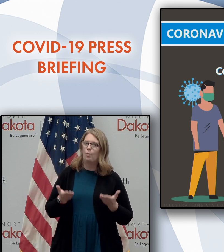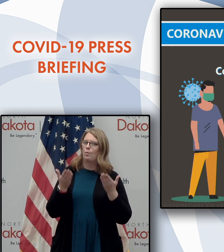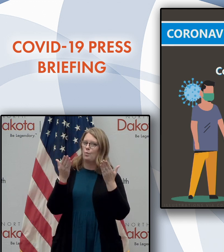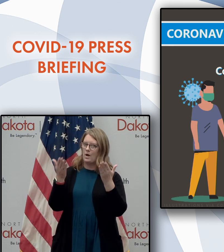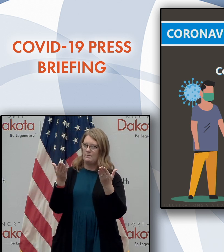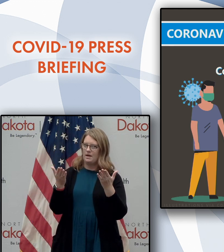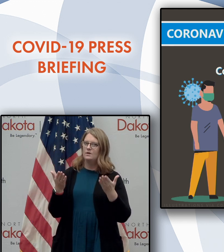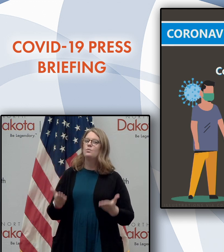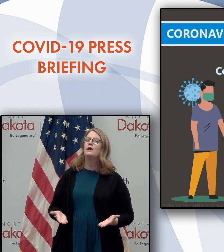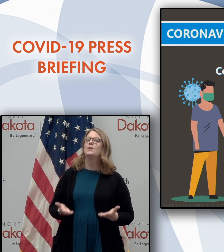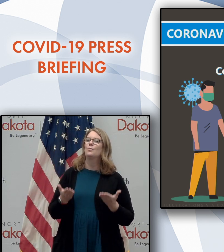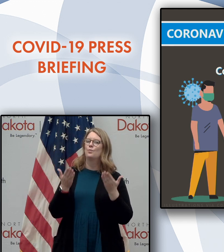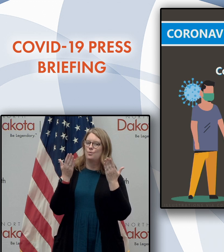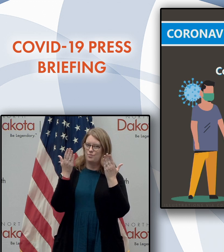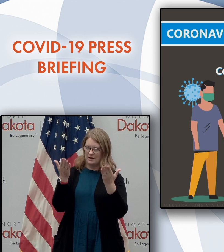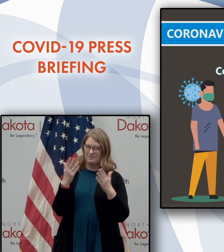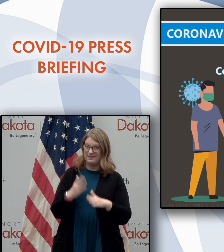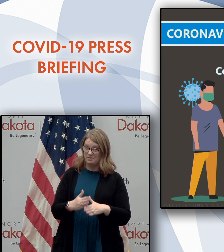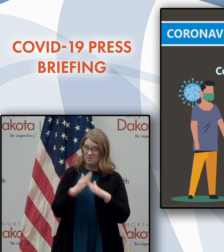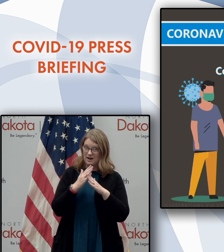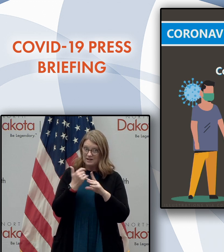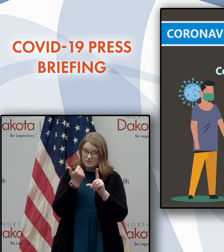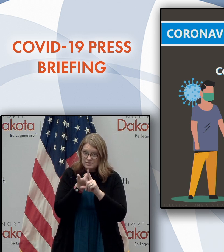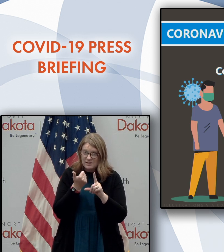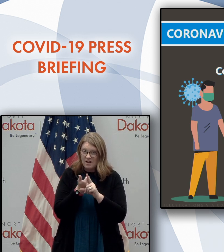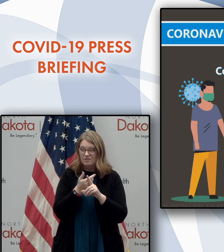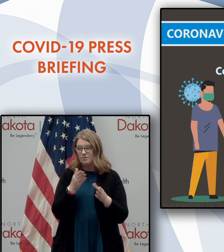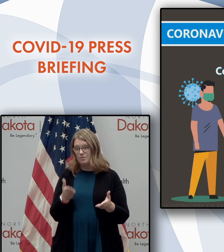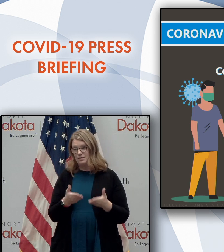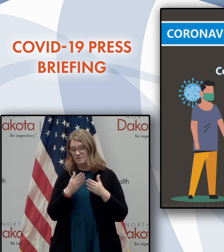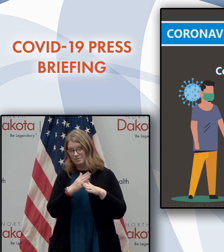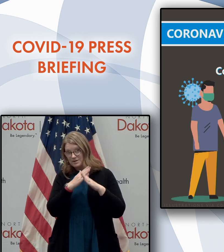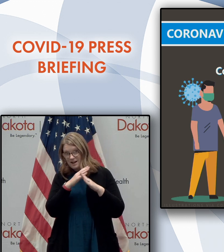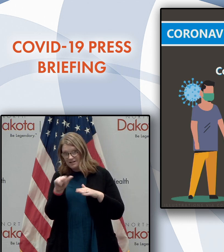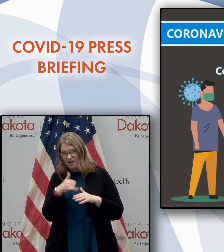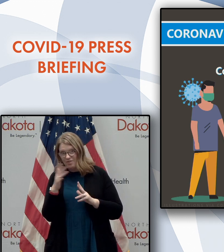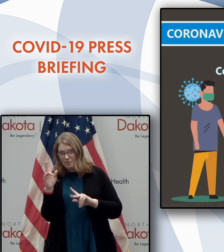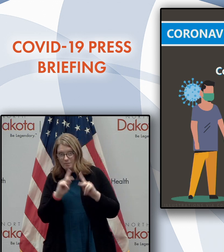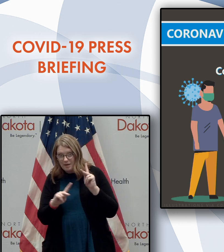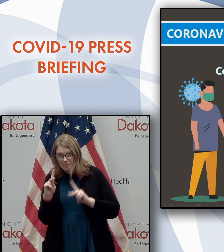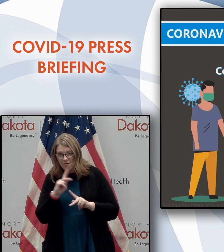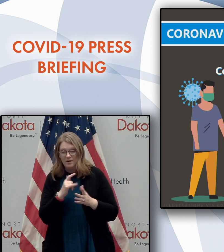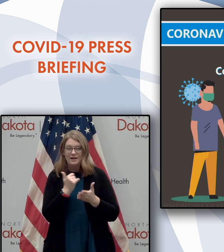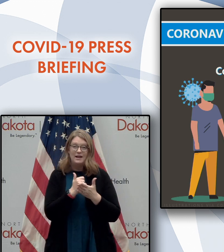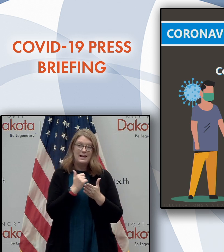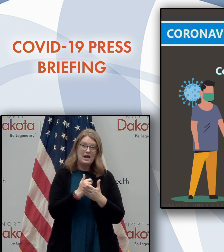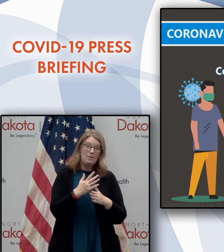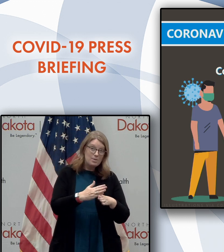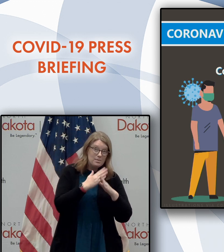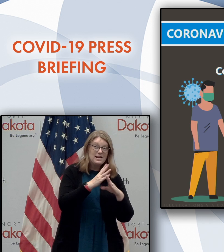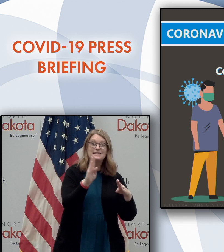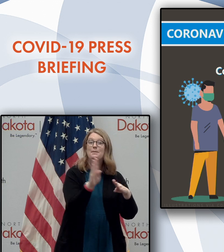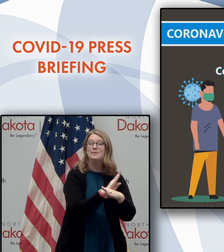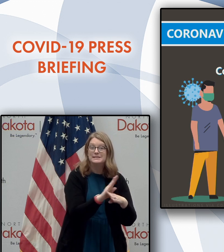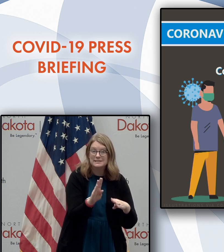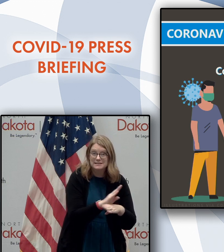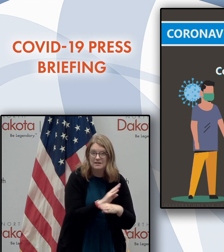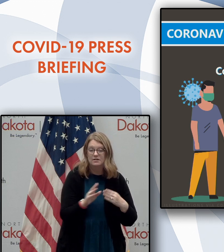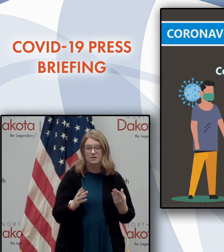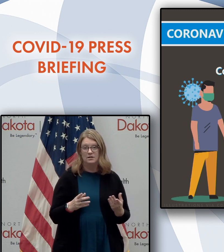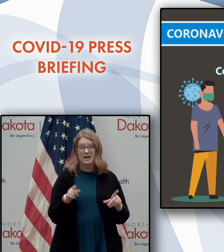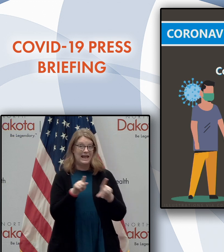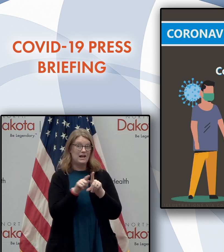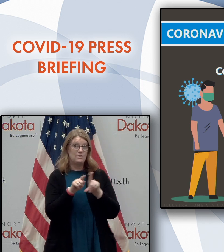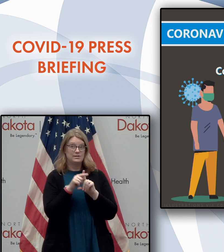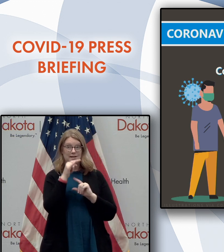that you do that to protect yourself, protect others, protect your loved ones, and help protect every business in our community, help keep kids in